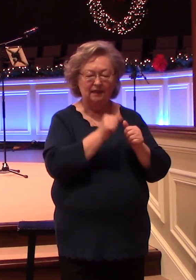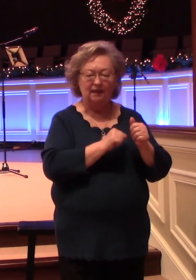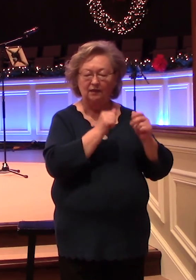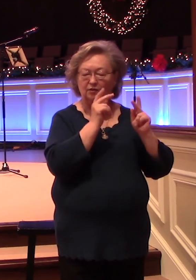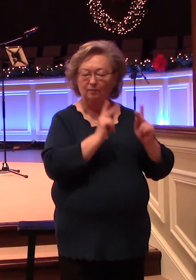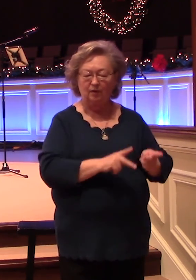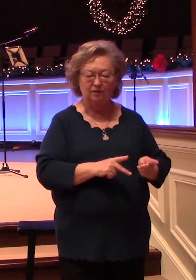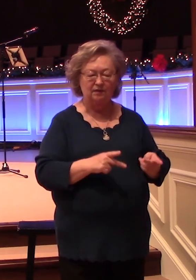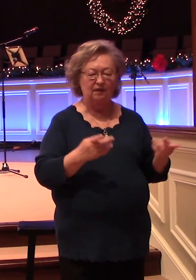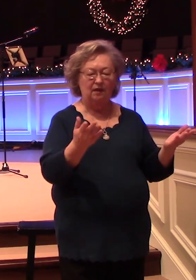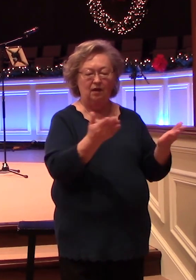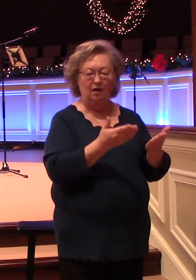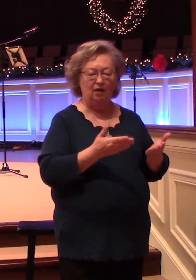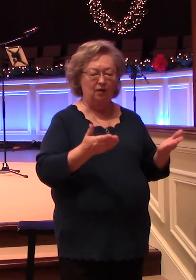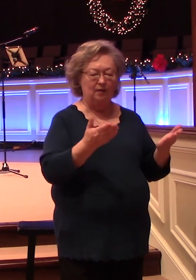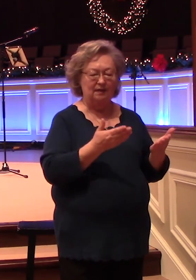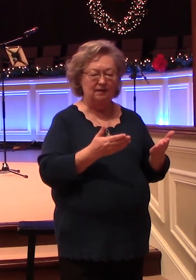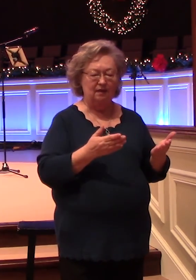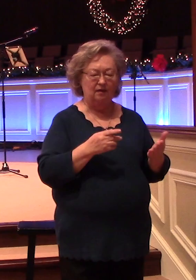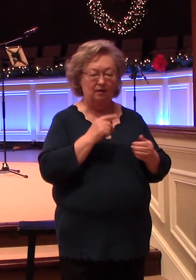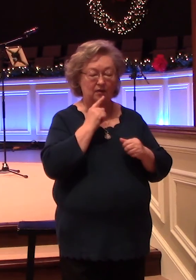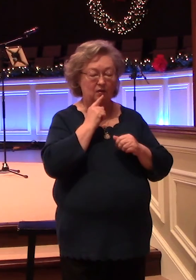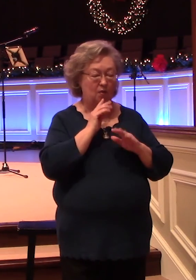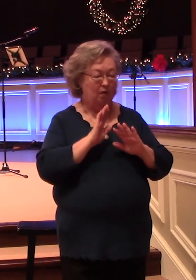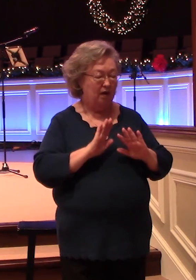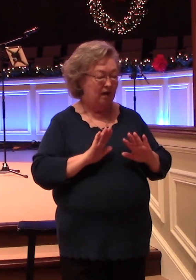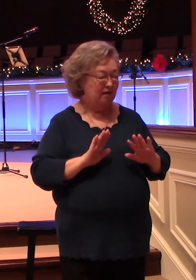In the quietness of this moment, we would hear from you.